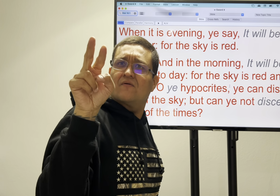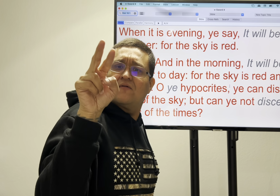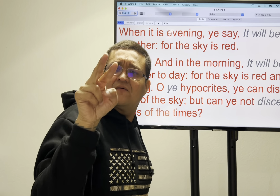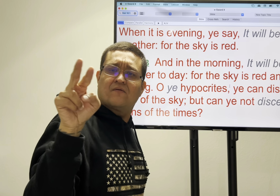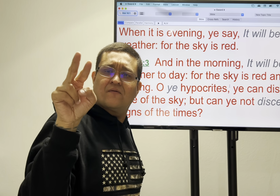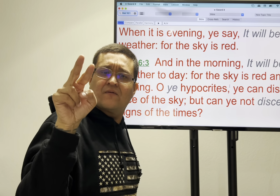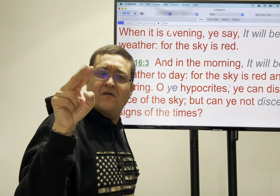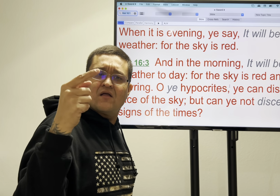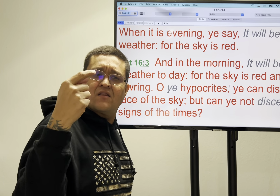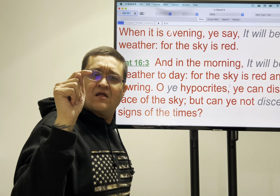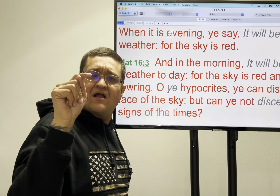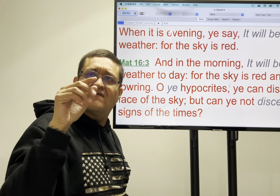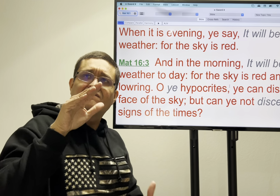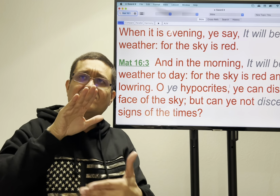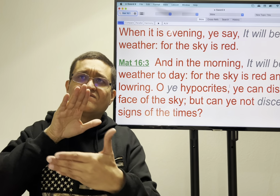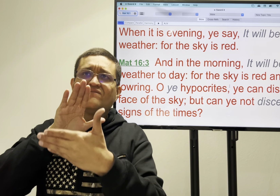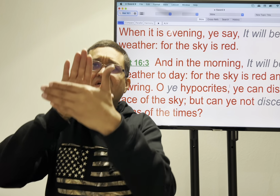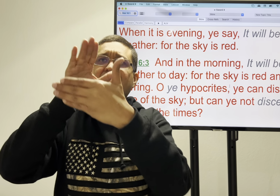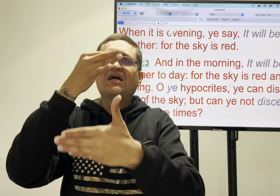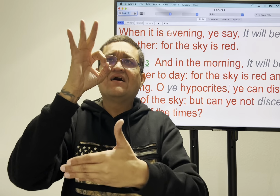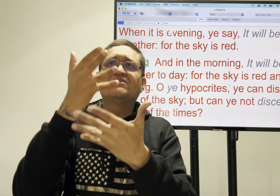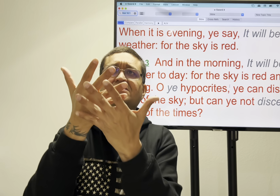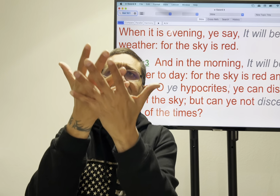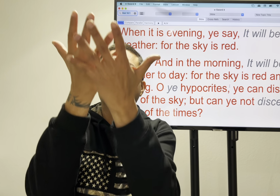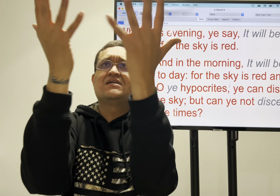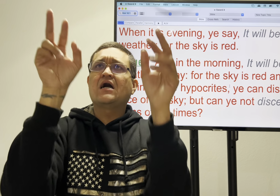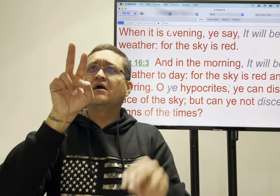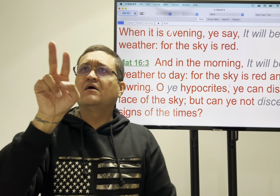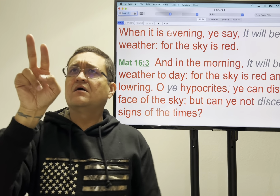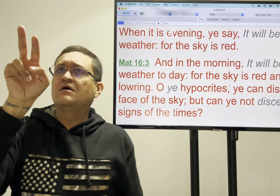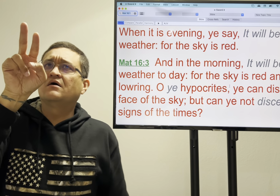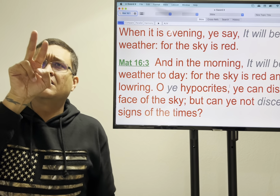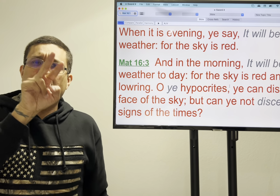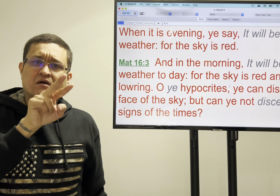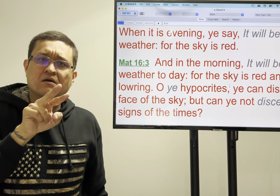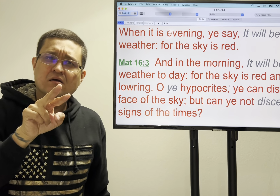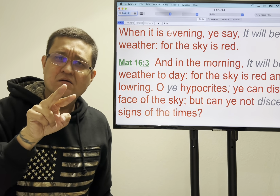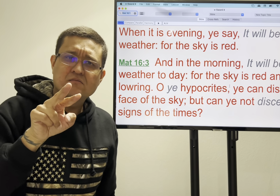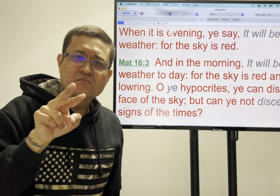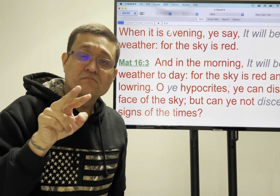ye can discern the face of the sky.